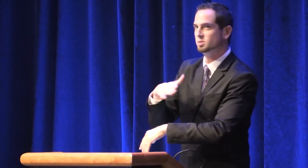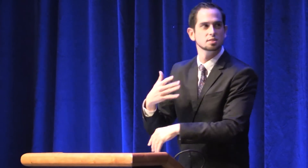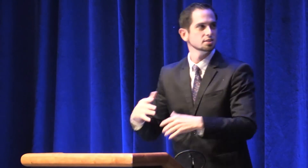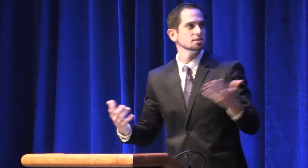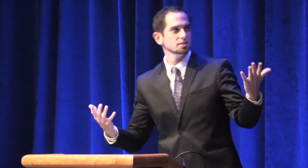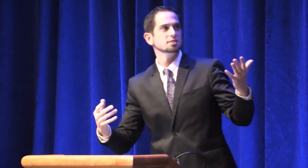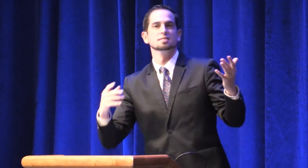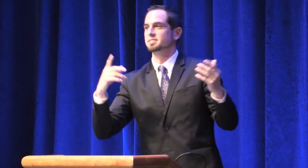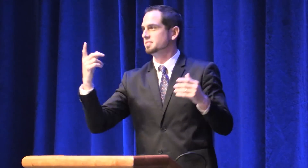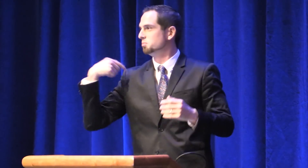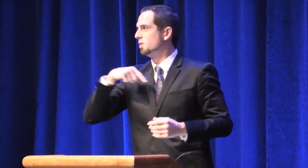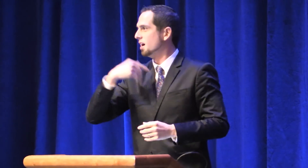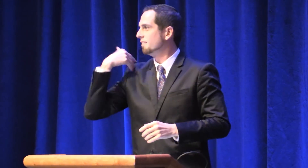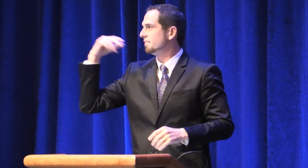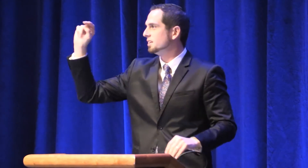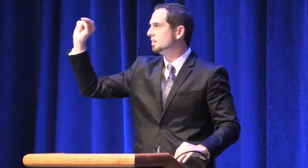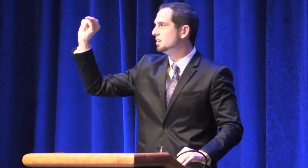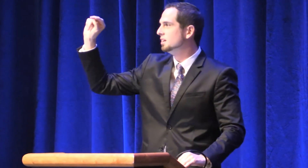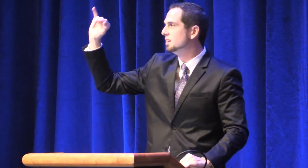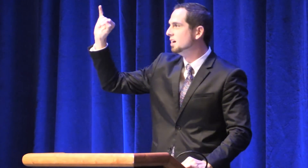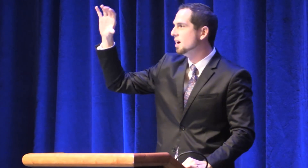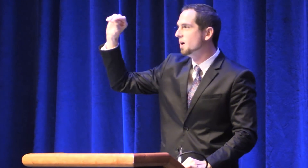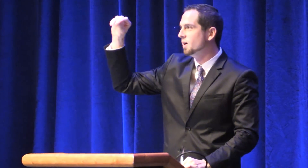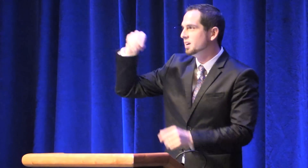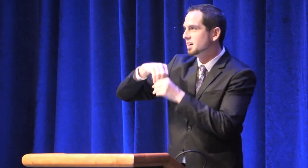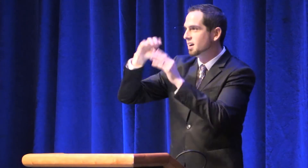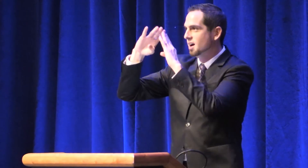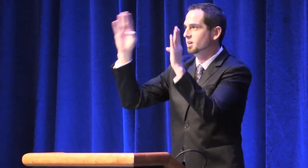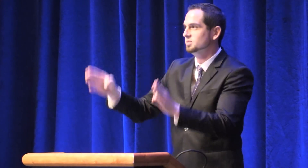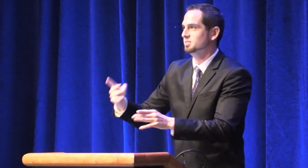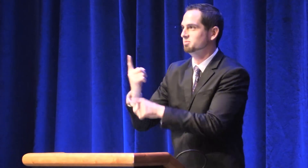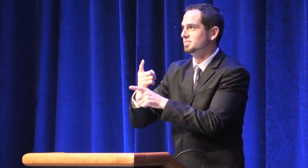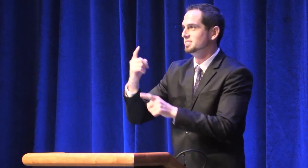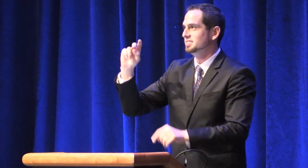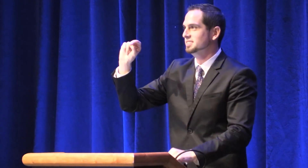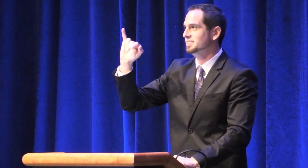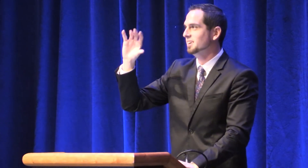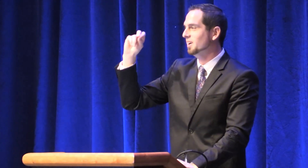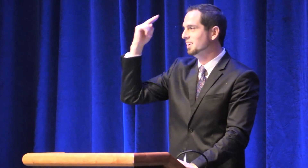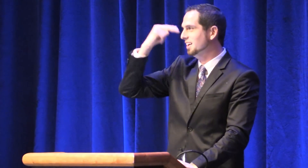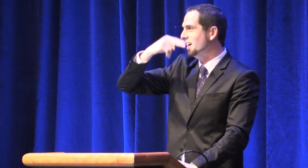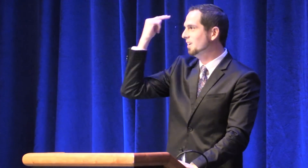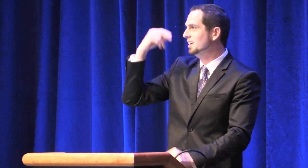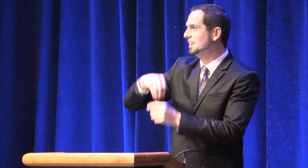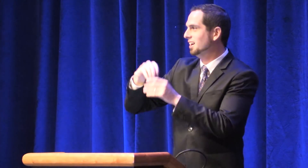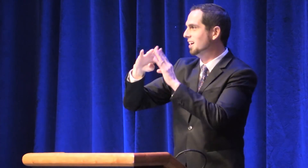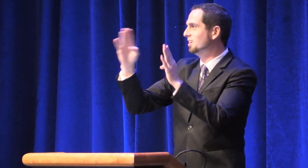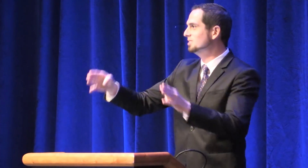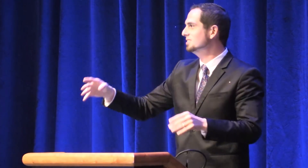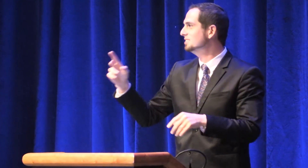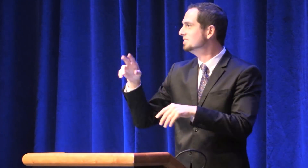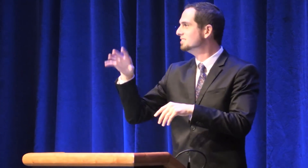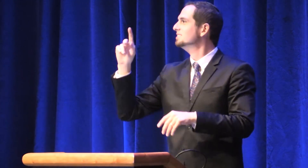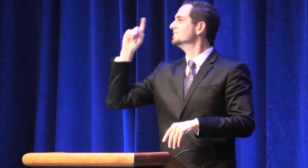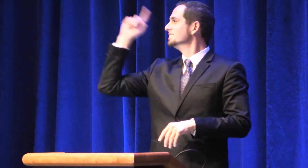this assumes that deaf individuals don't enjoy music. I mean, come on, Nico's in the house, right? Nico is here,